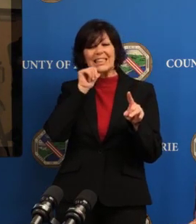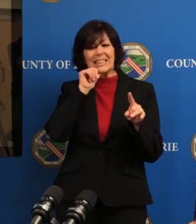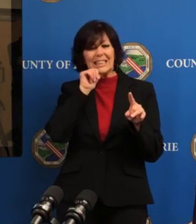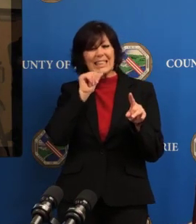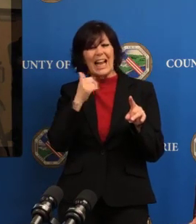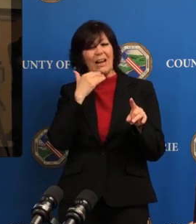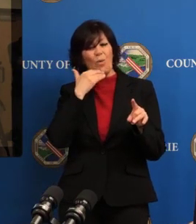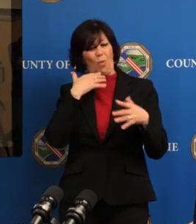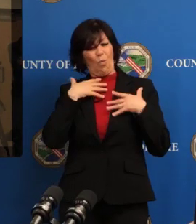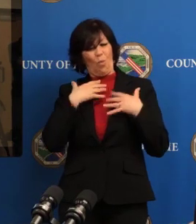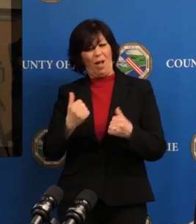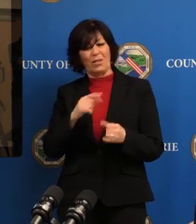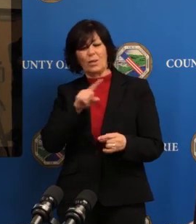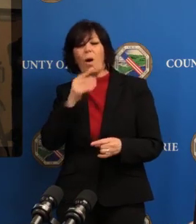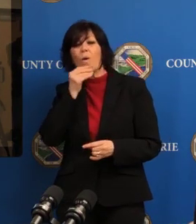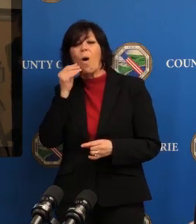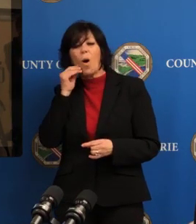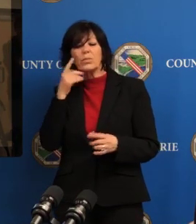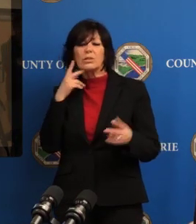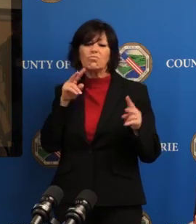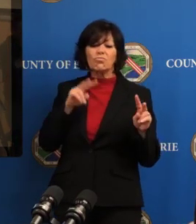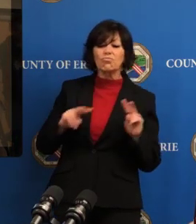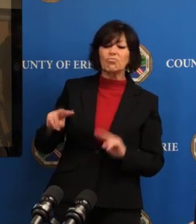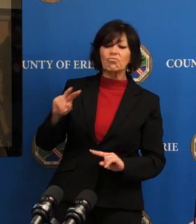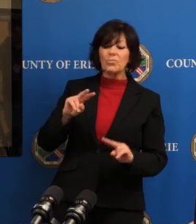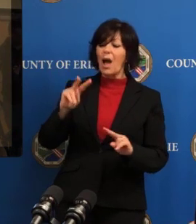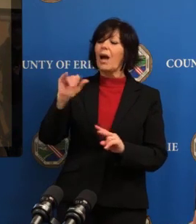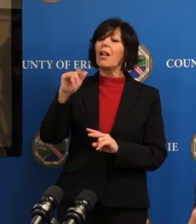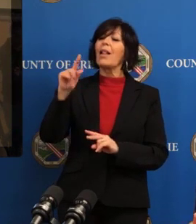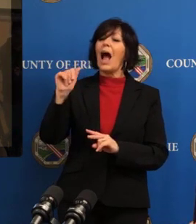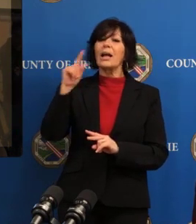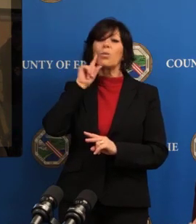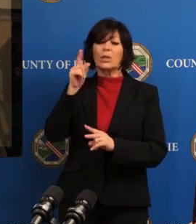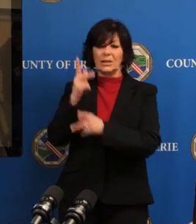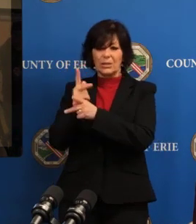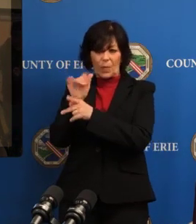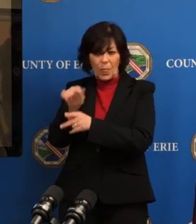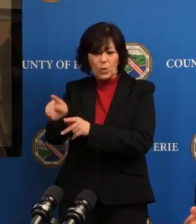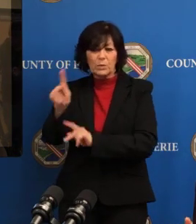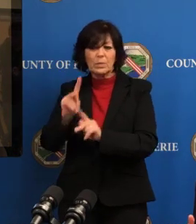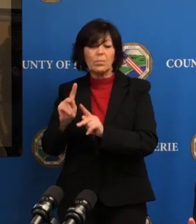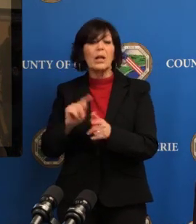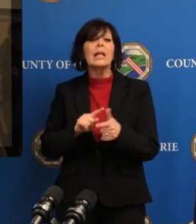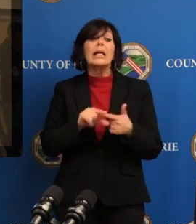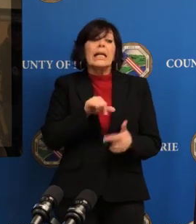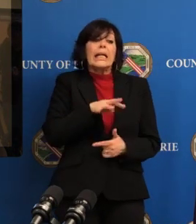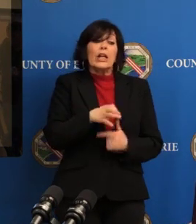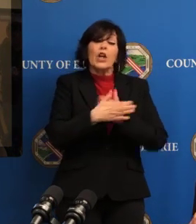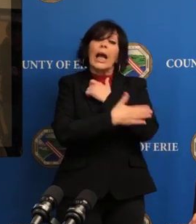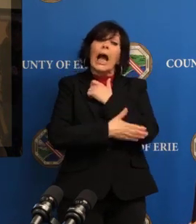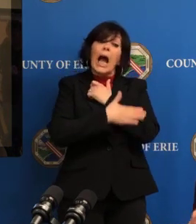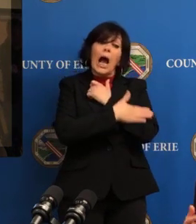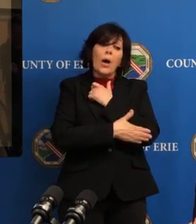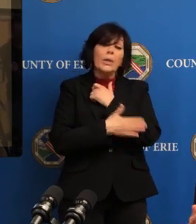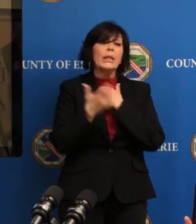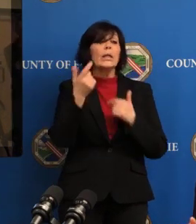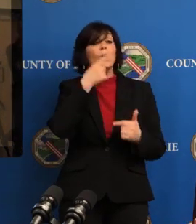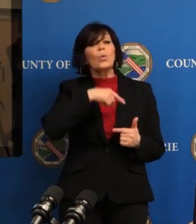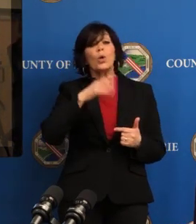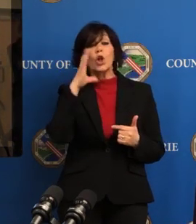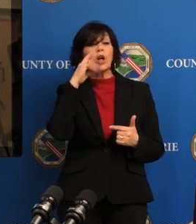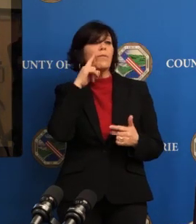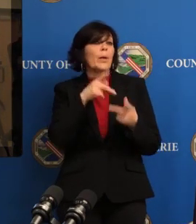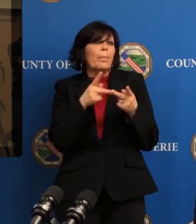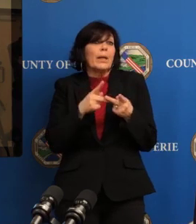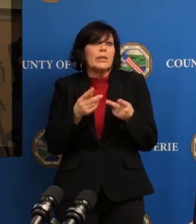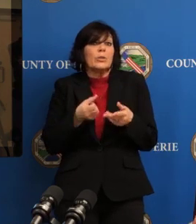to need high intensive care. So Kaleida Health is going to take all these people. And then in Erie County, we're looking for a place to house